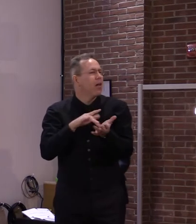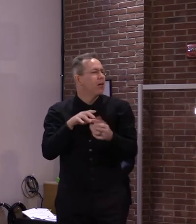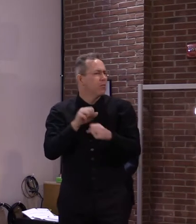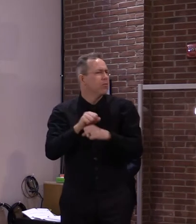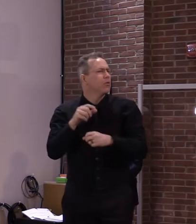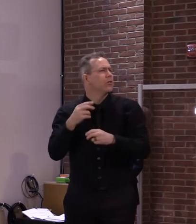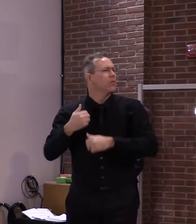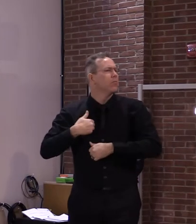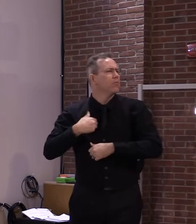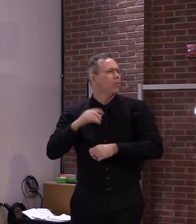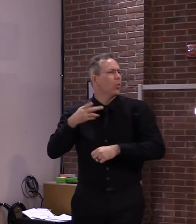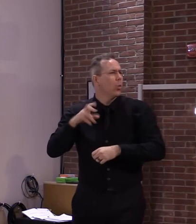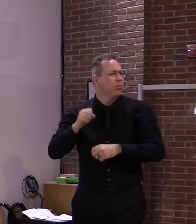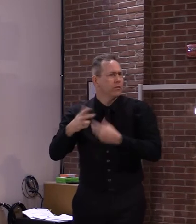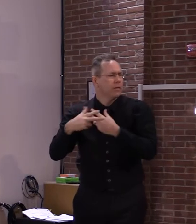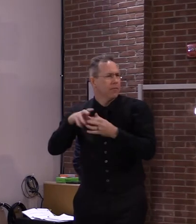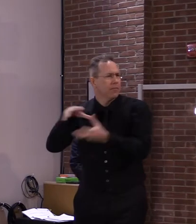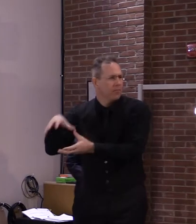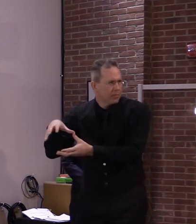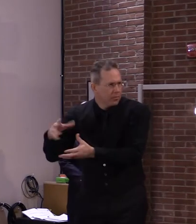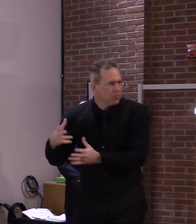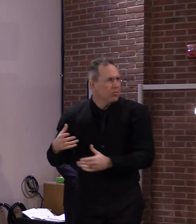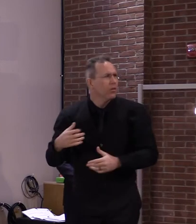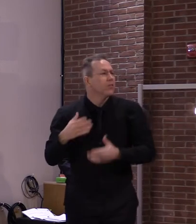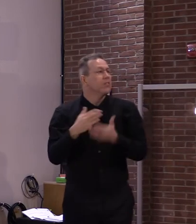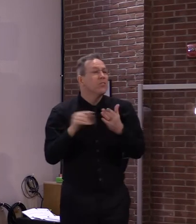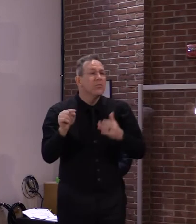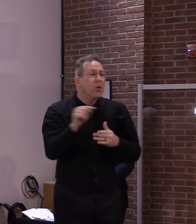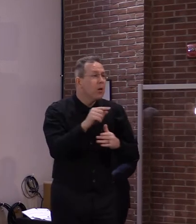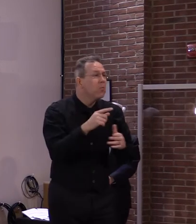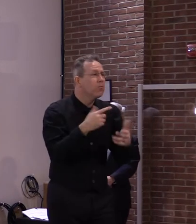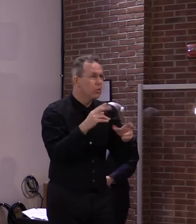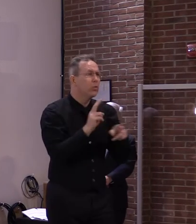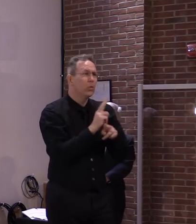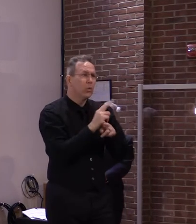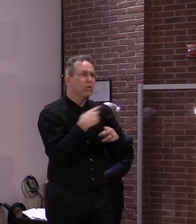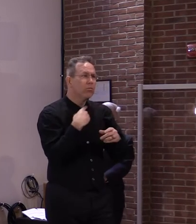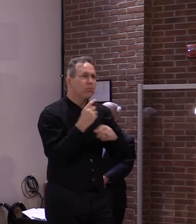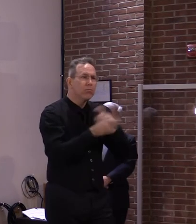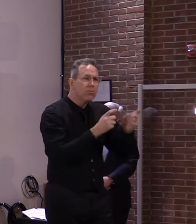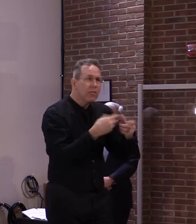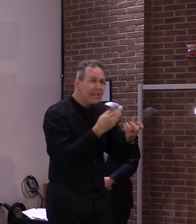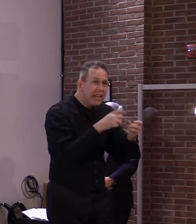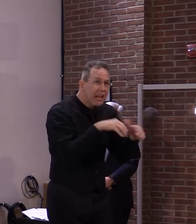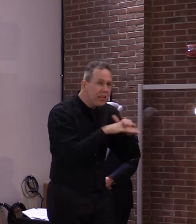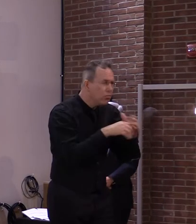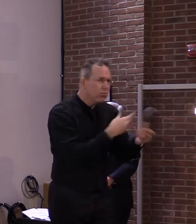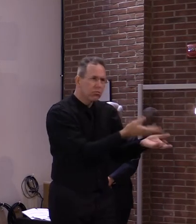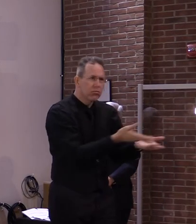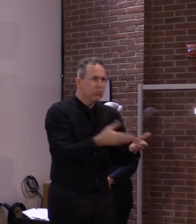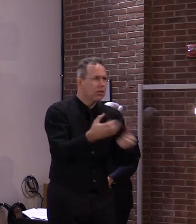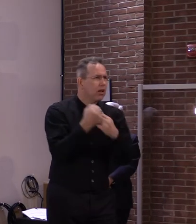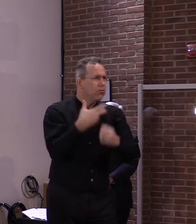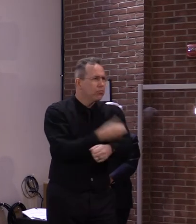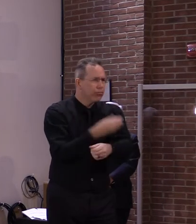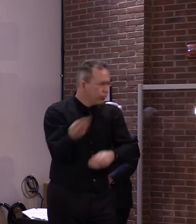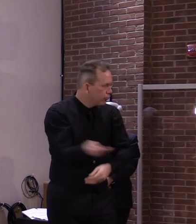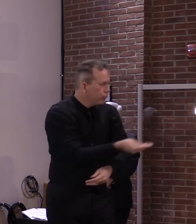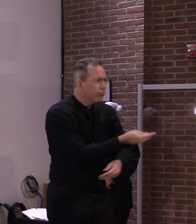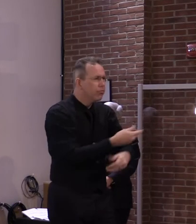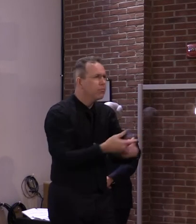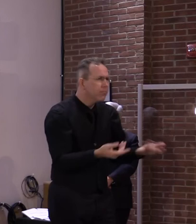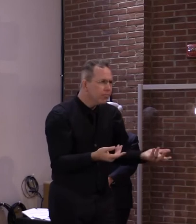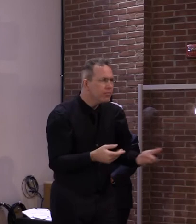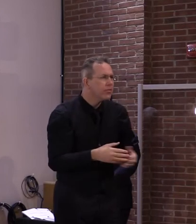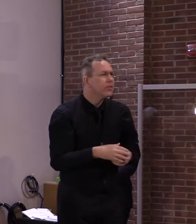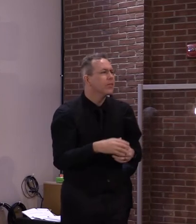some have already been uh taken from the medical reserve corps to participate in this effort so uh stay tuned in